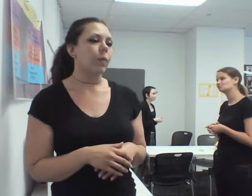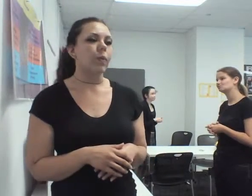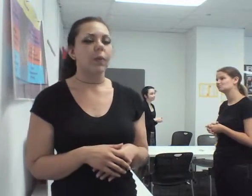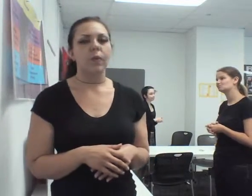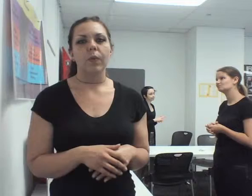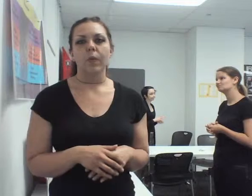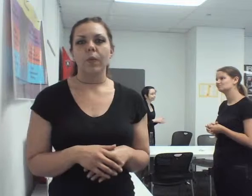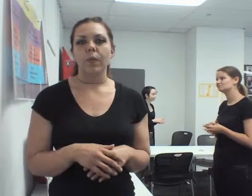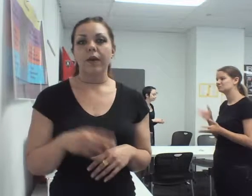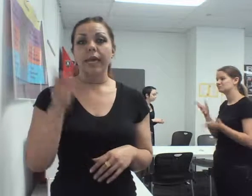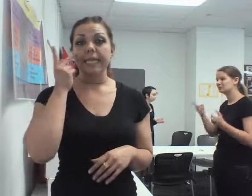see this.